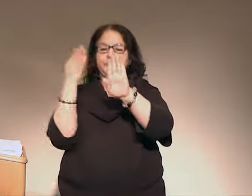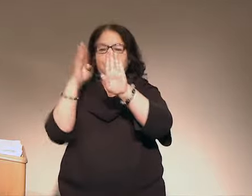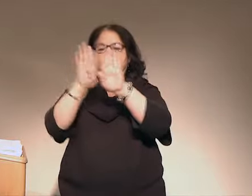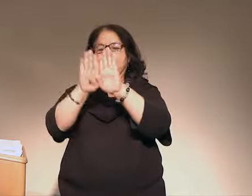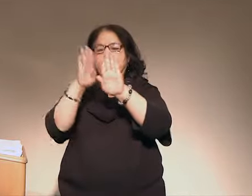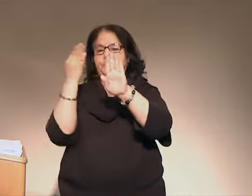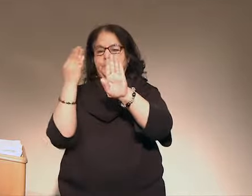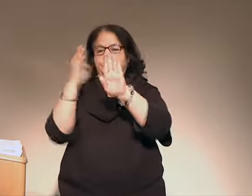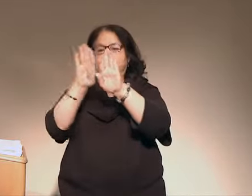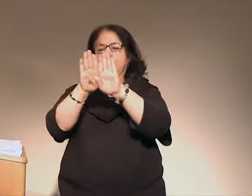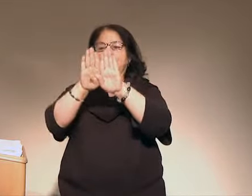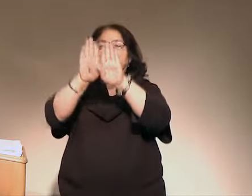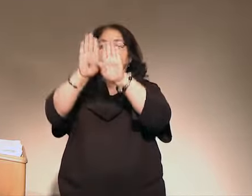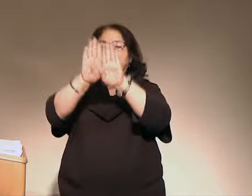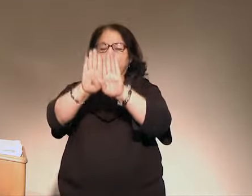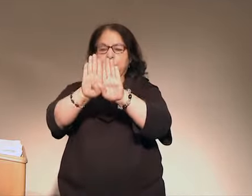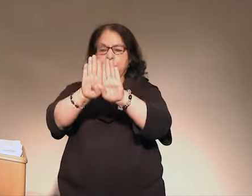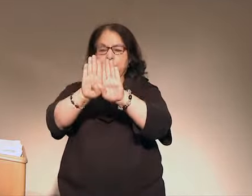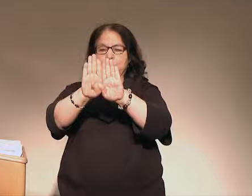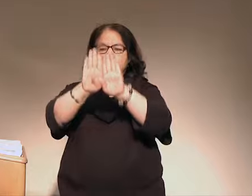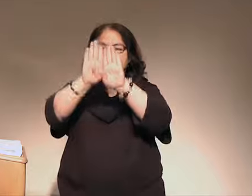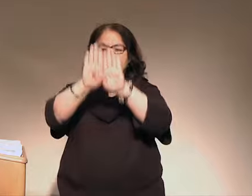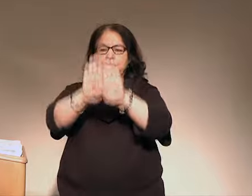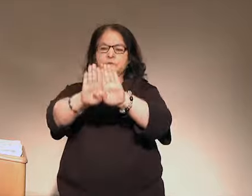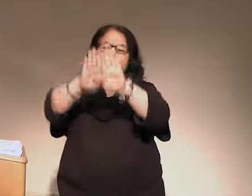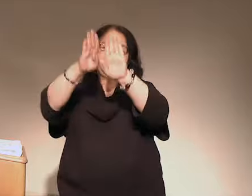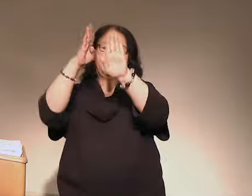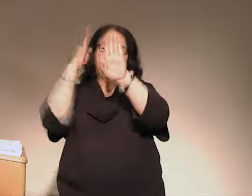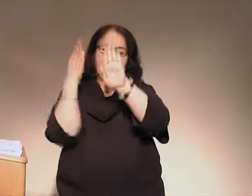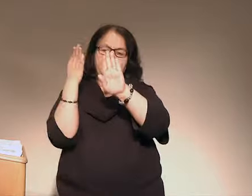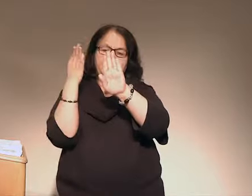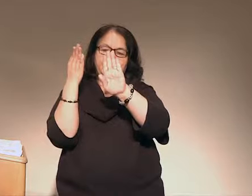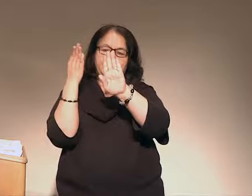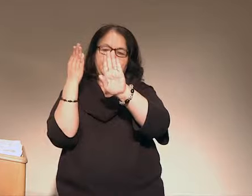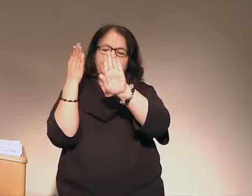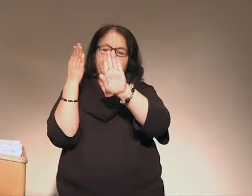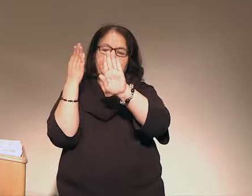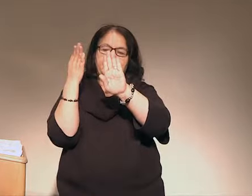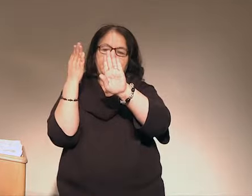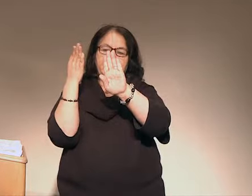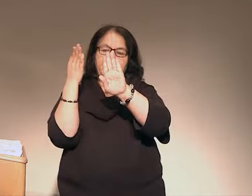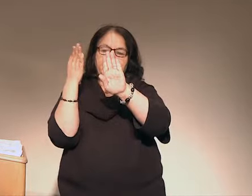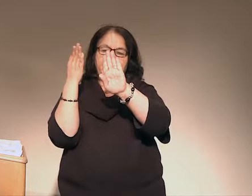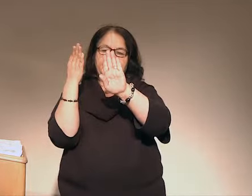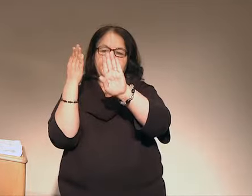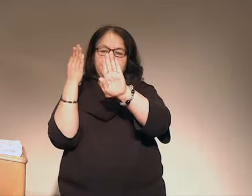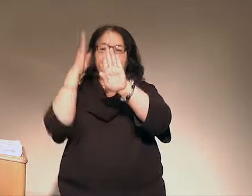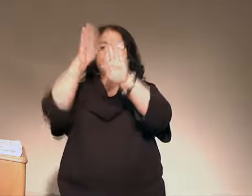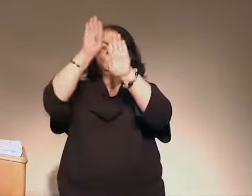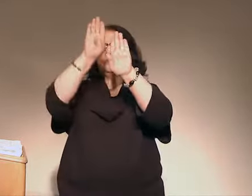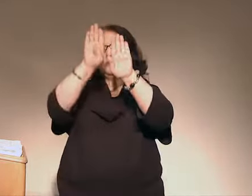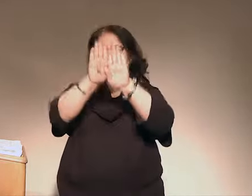door. With one motion, this would be open the door. The opposite motion, close